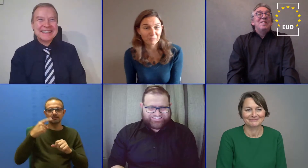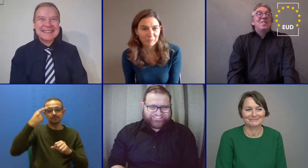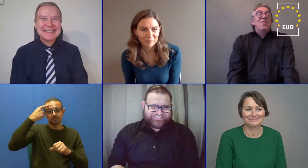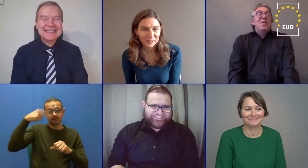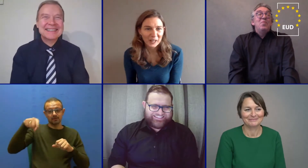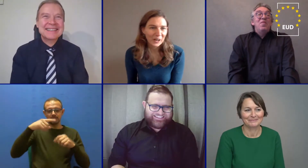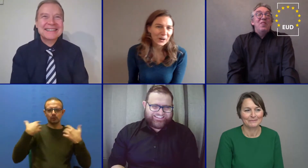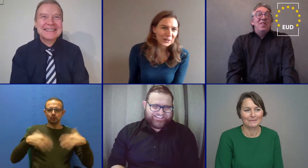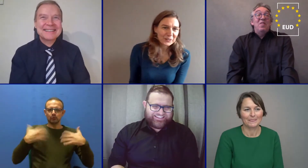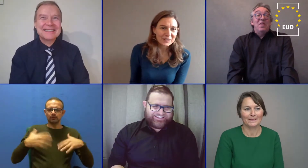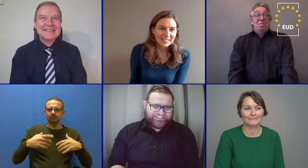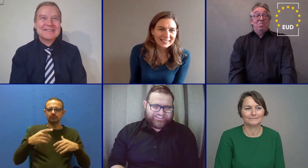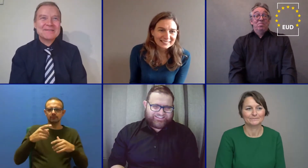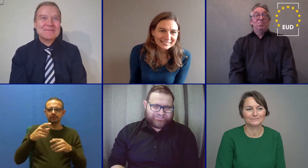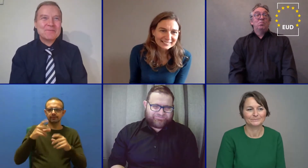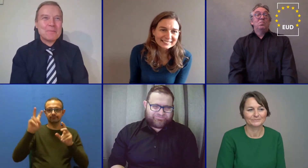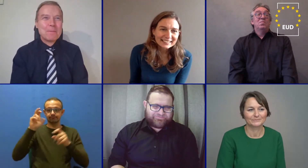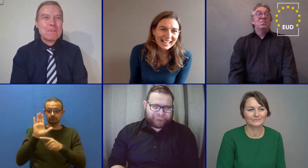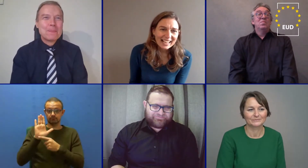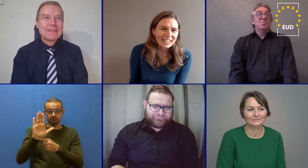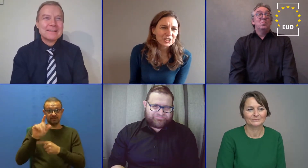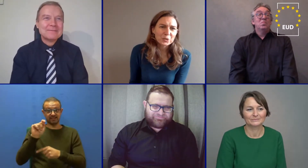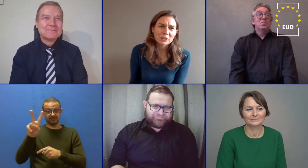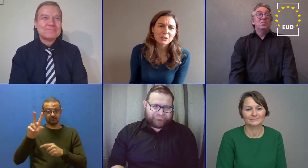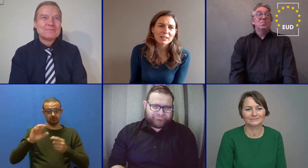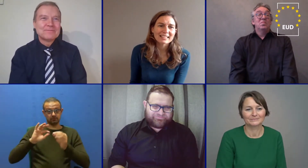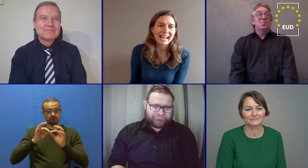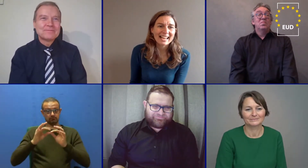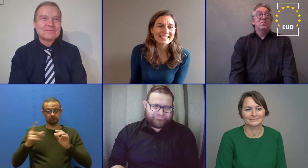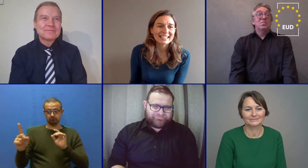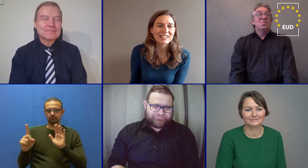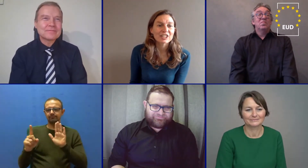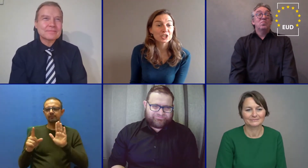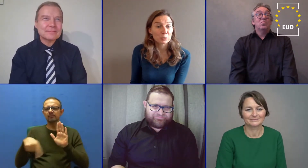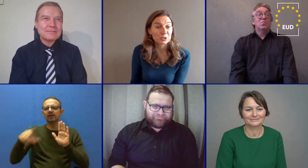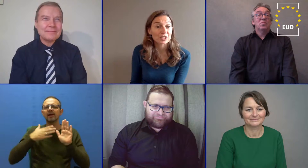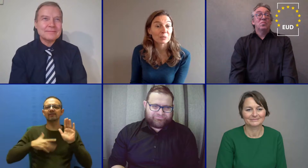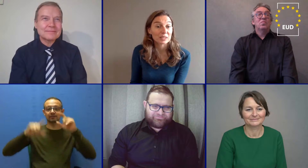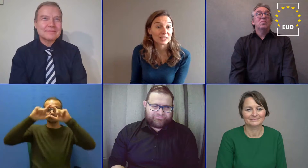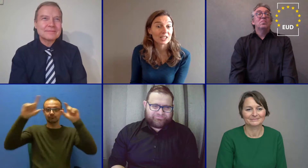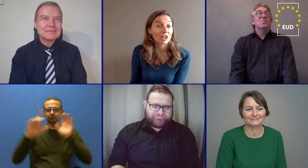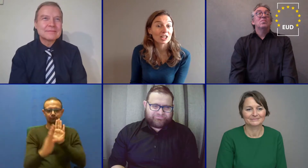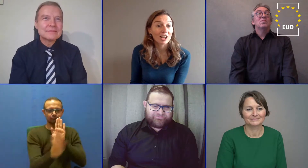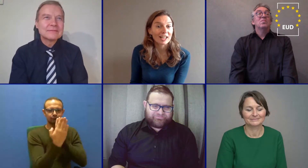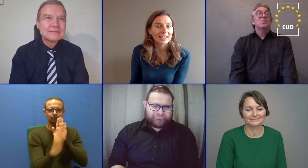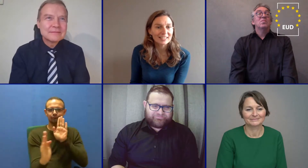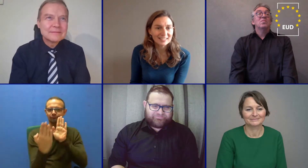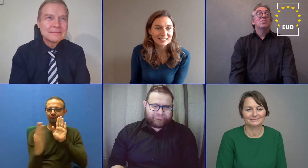Very briefly, David. I just quickly wanted to add the interpreters that we see online,